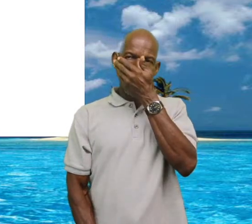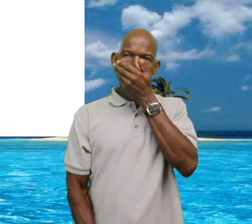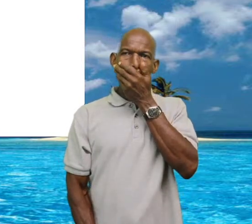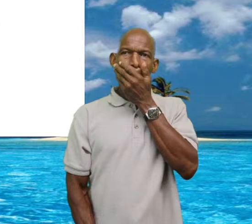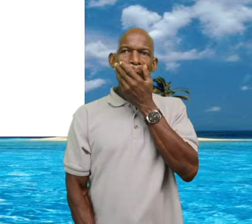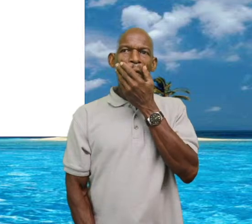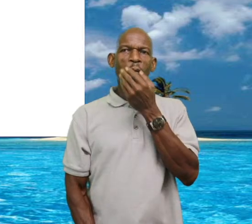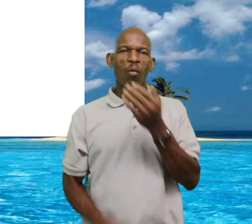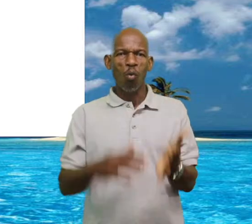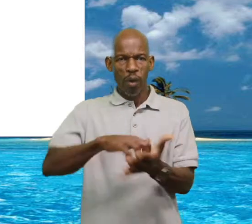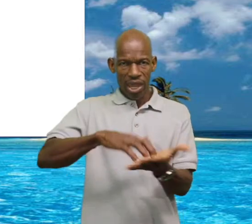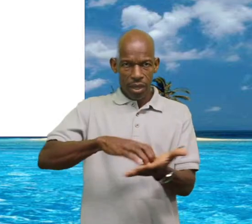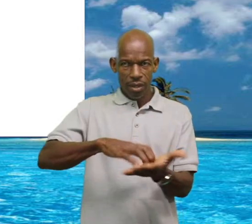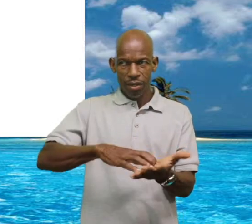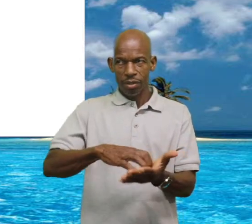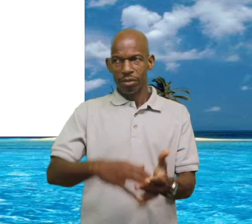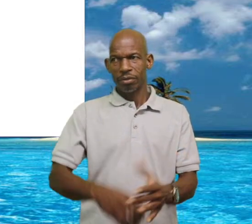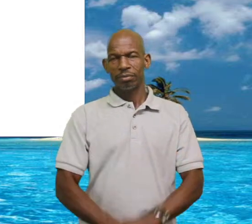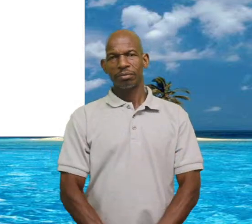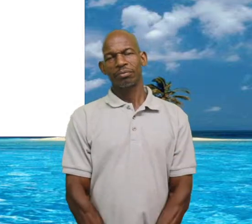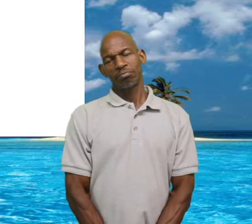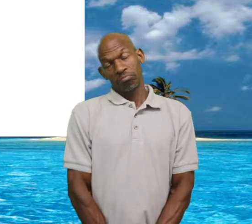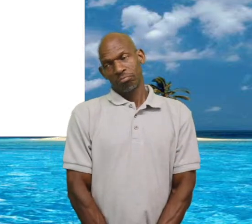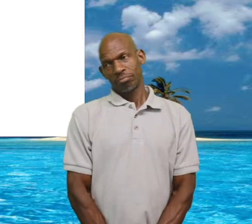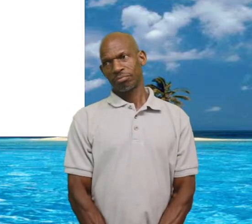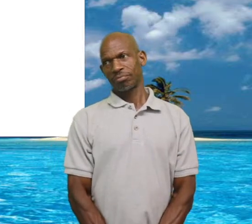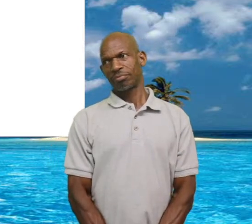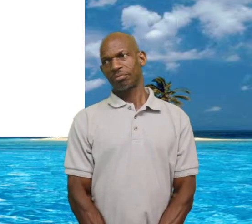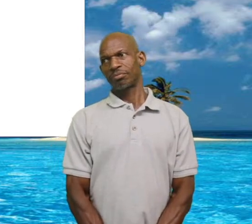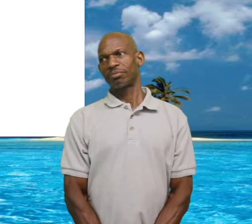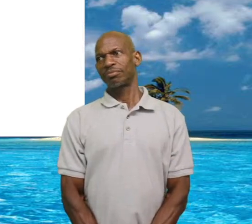Weak. All right, you can say he's